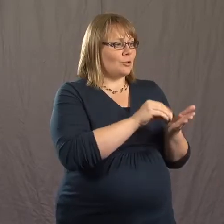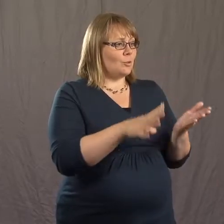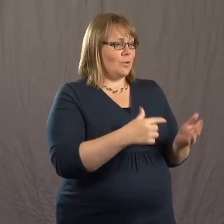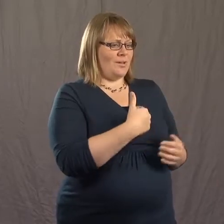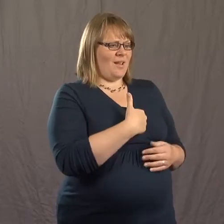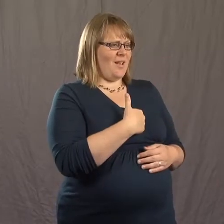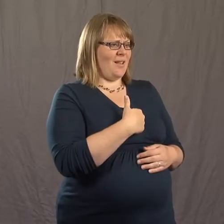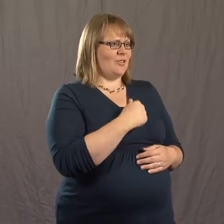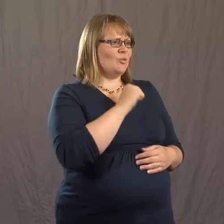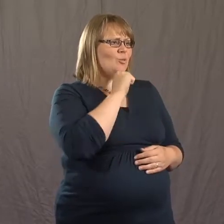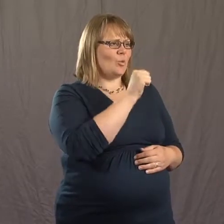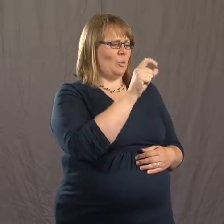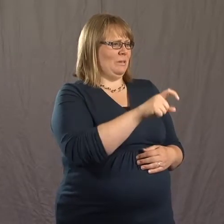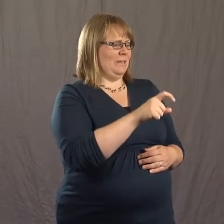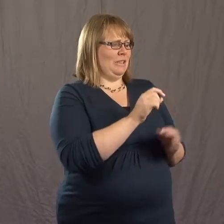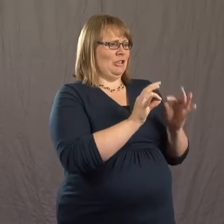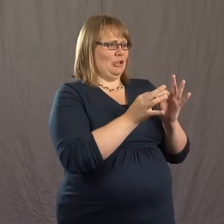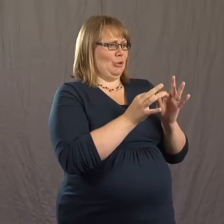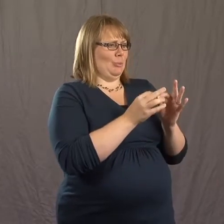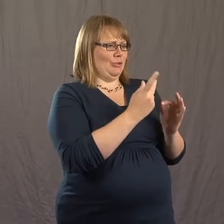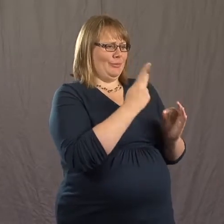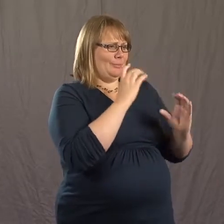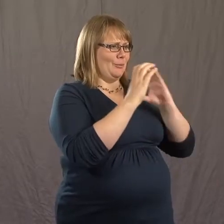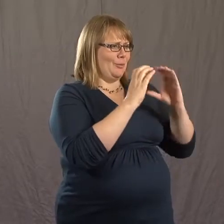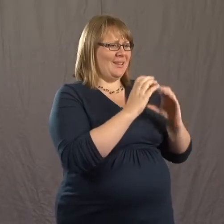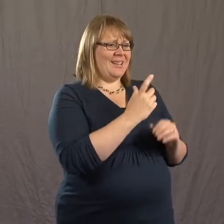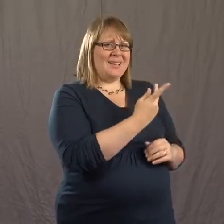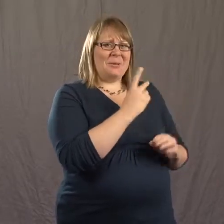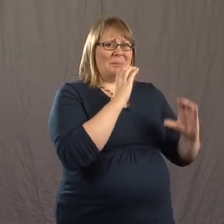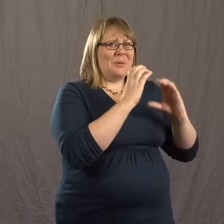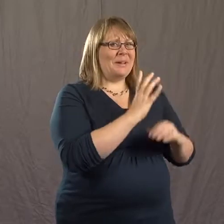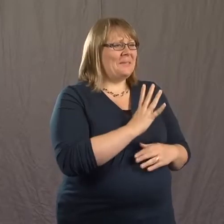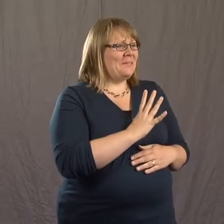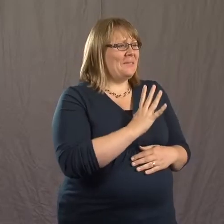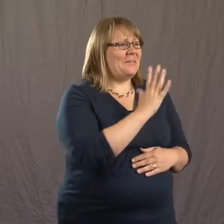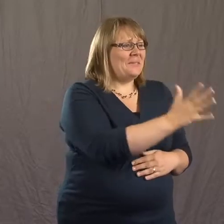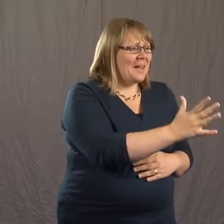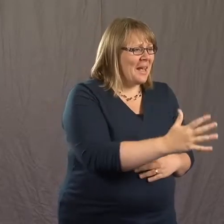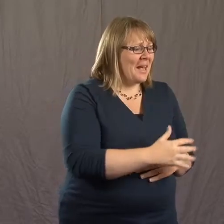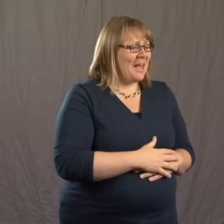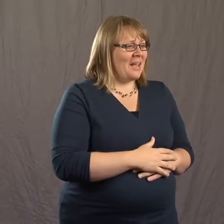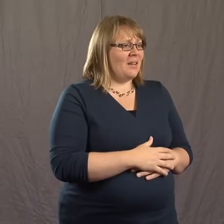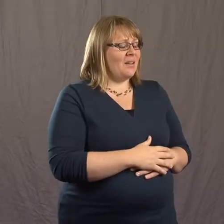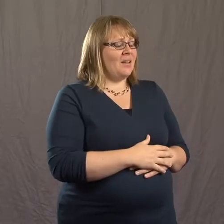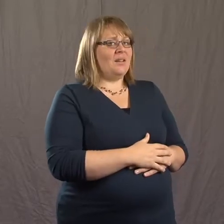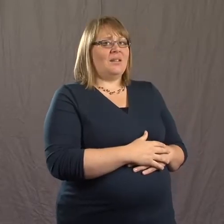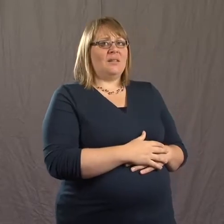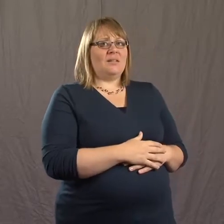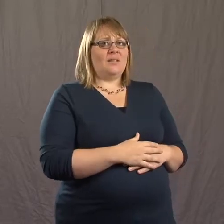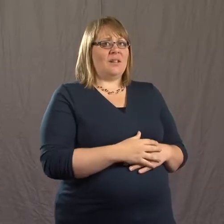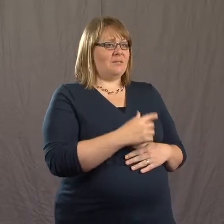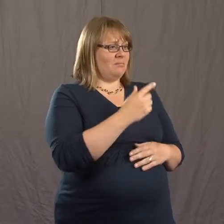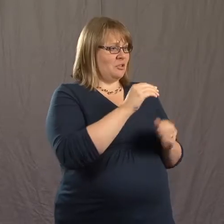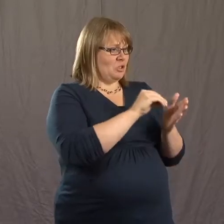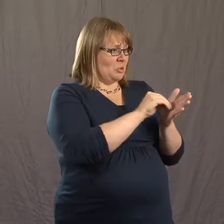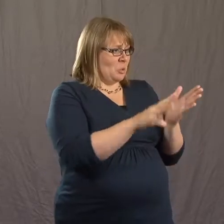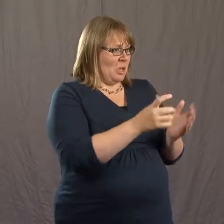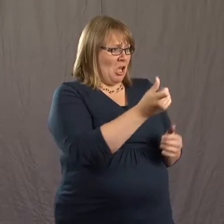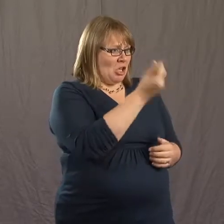When you meet with a deaf or hard of hearing student in your office, you may feel that the two of you don't need interpreter services because the two of you are